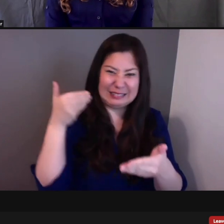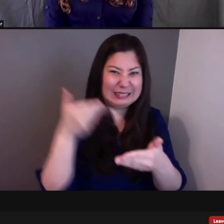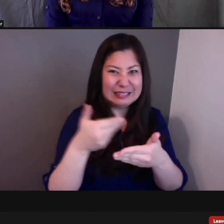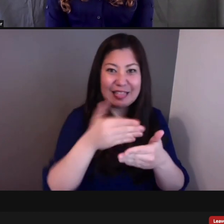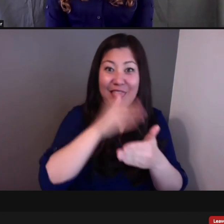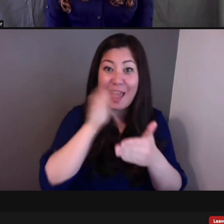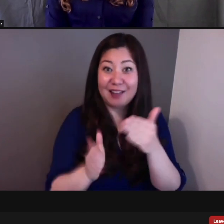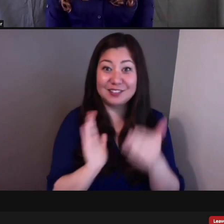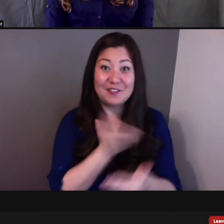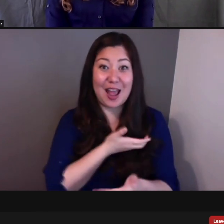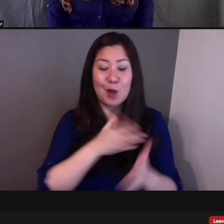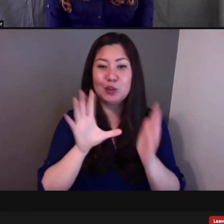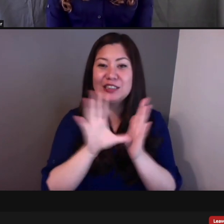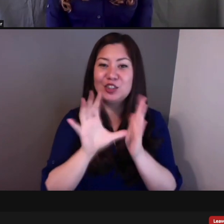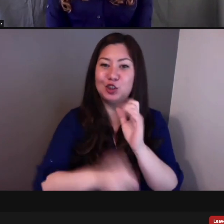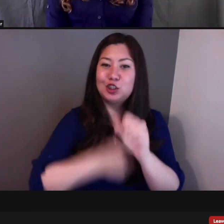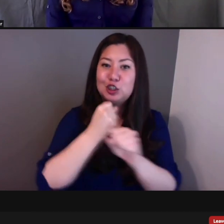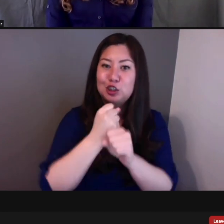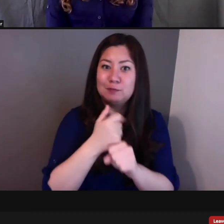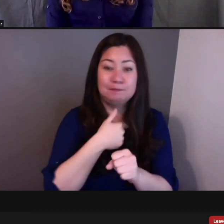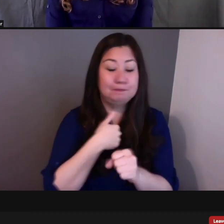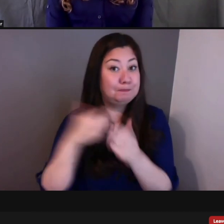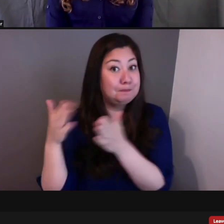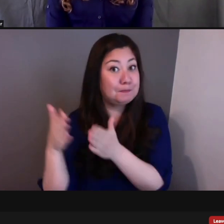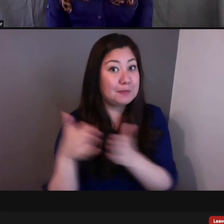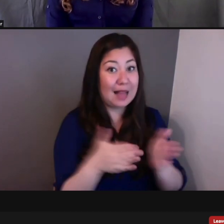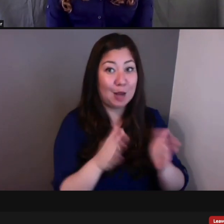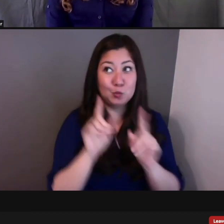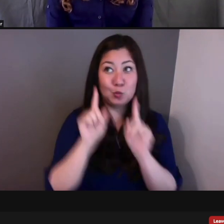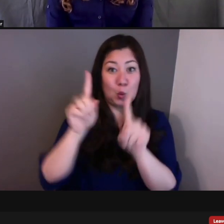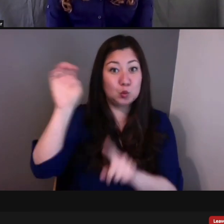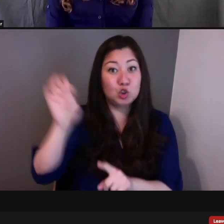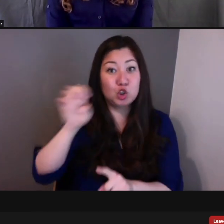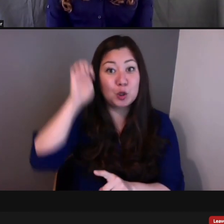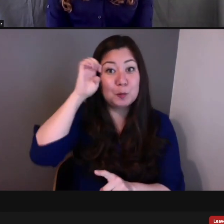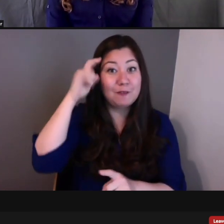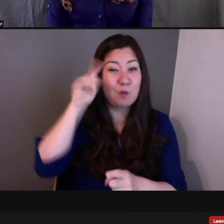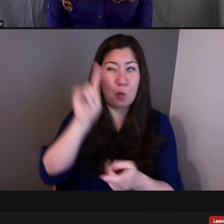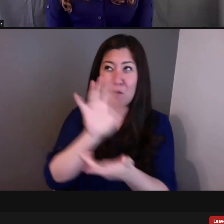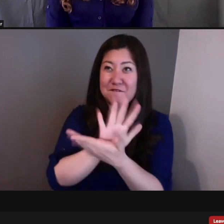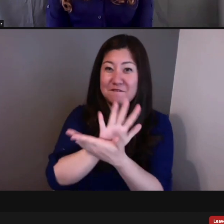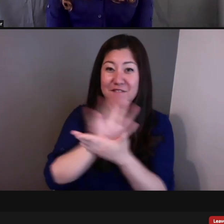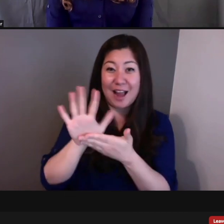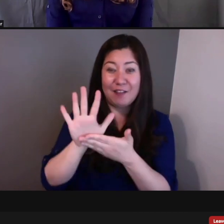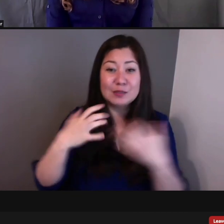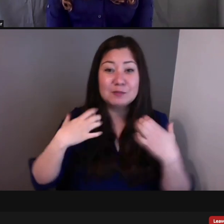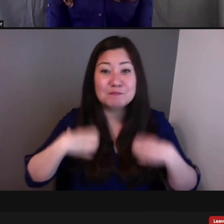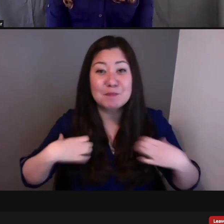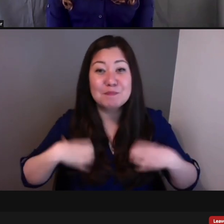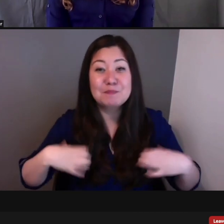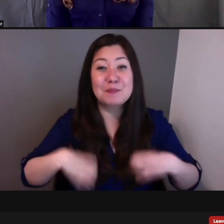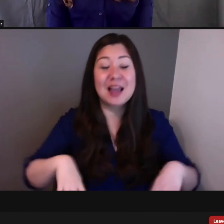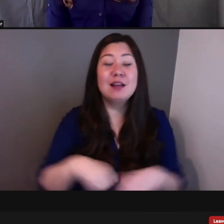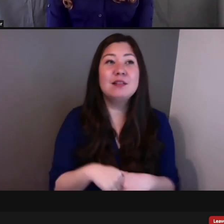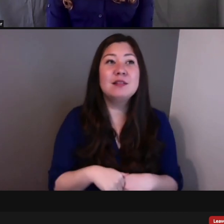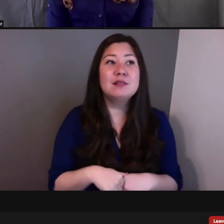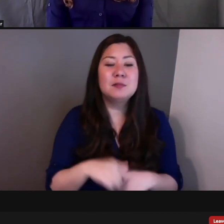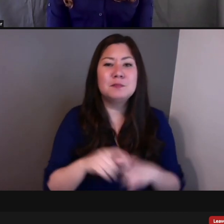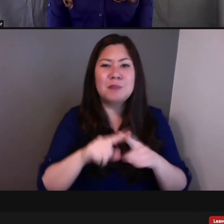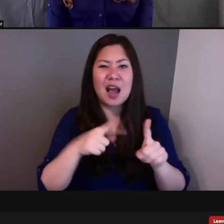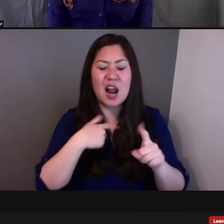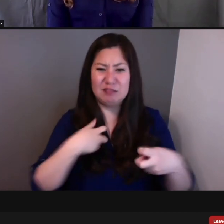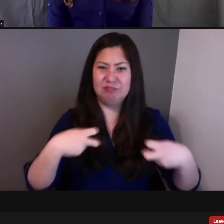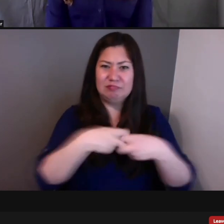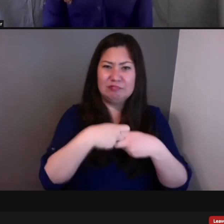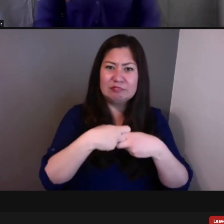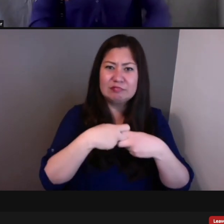And I was waiting until, I think it was my junior year, that time when we were doing the foundational research, and I had joined another lab,